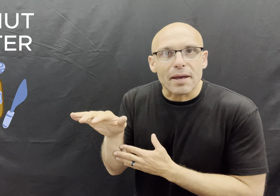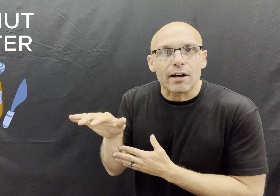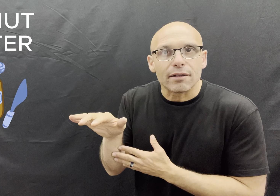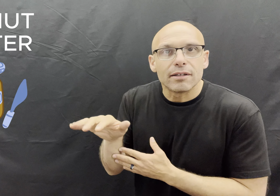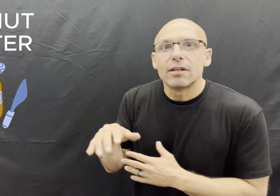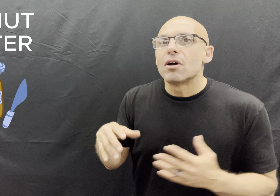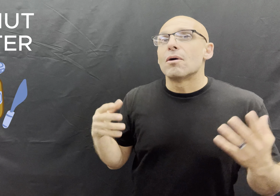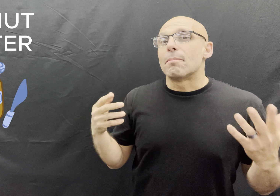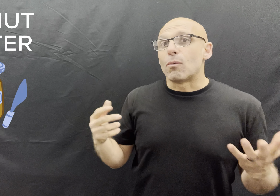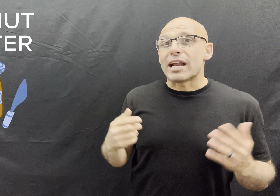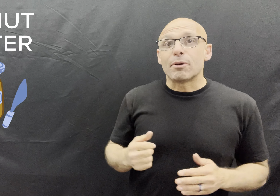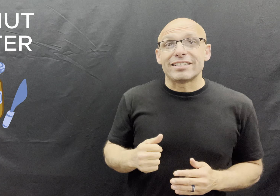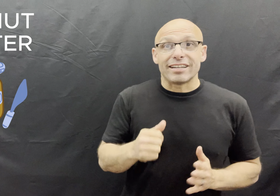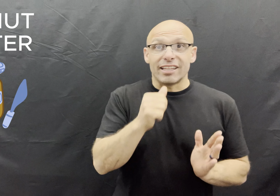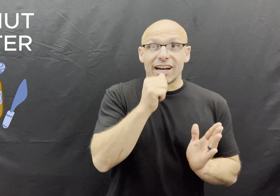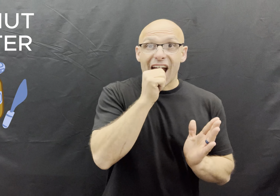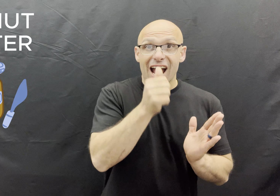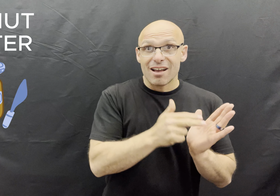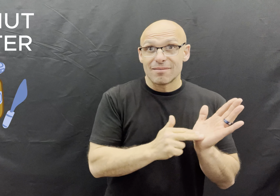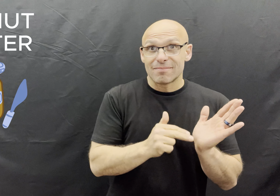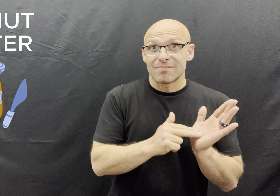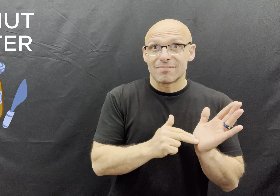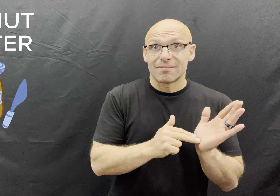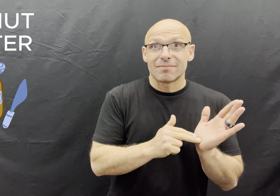spell. But when I put it together,